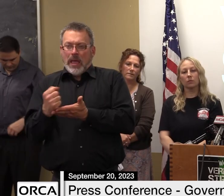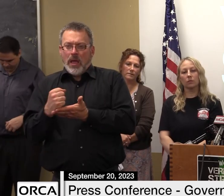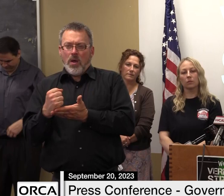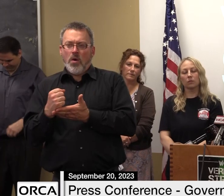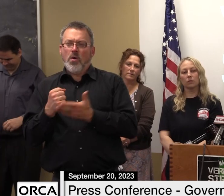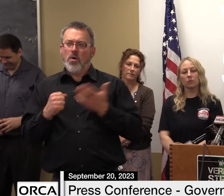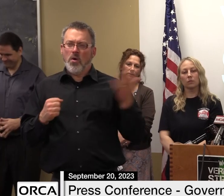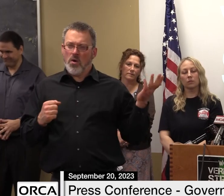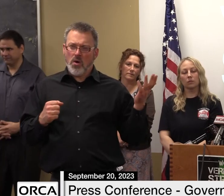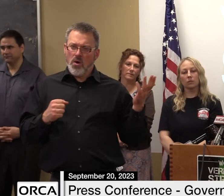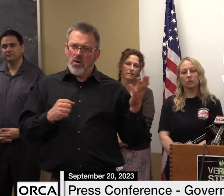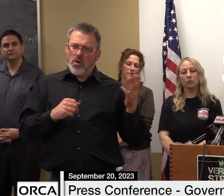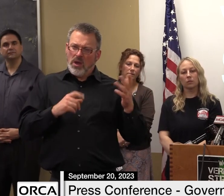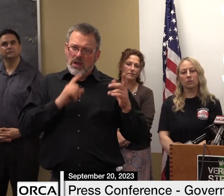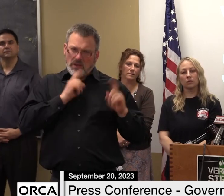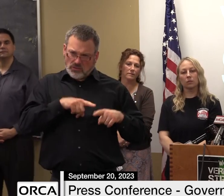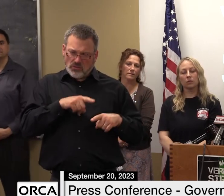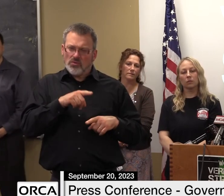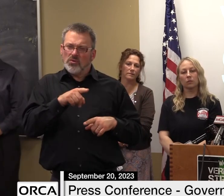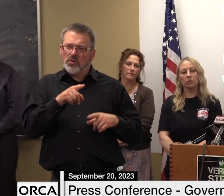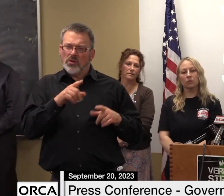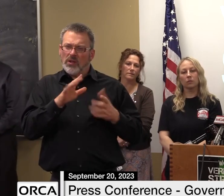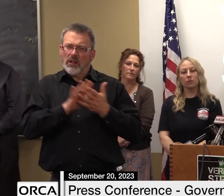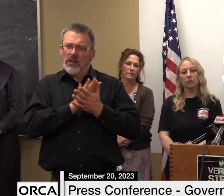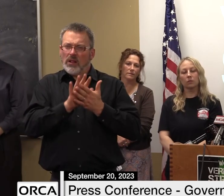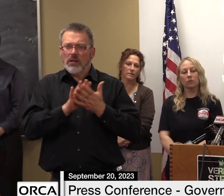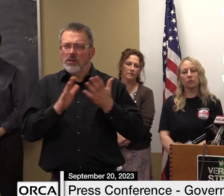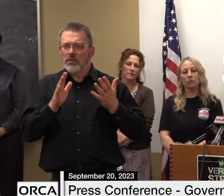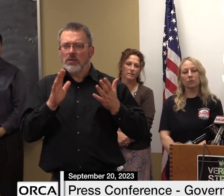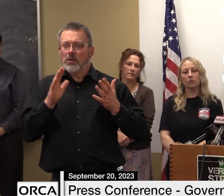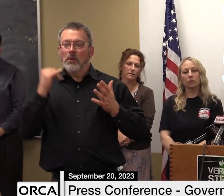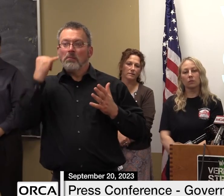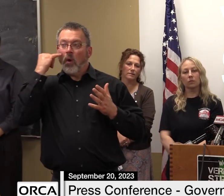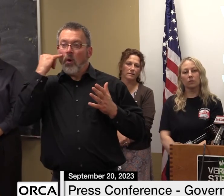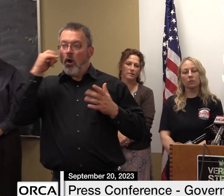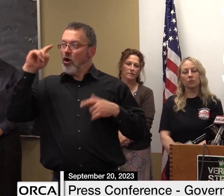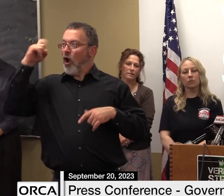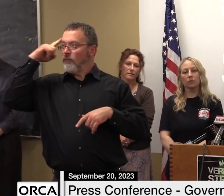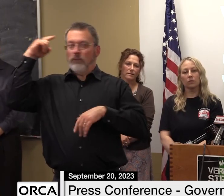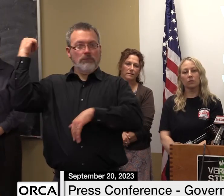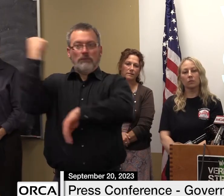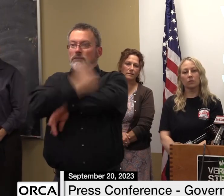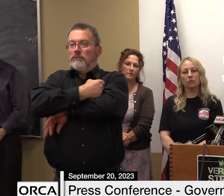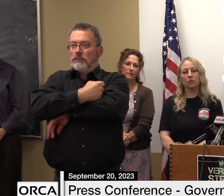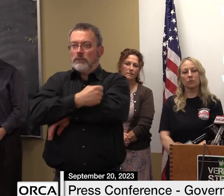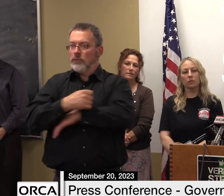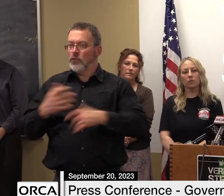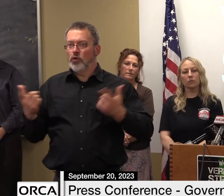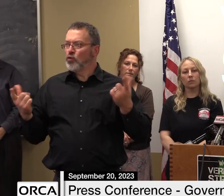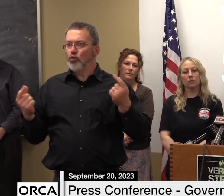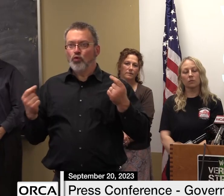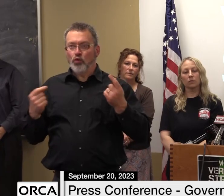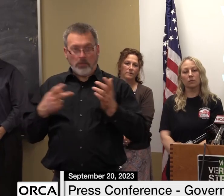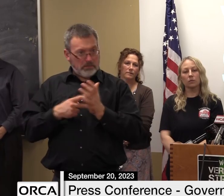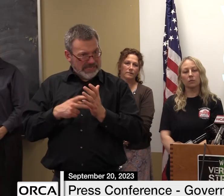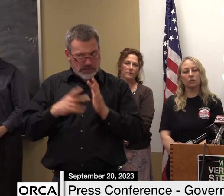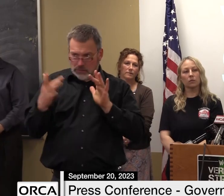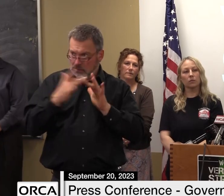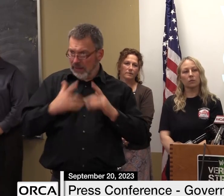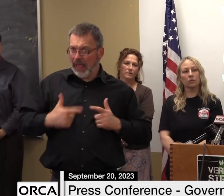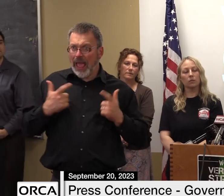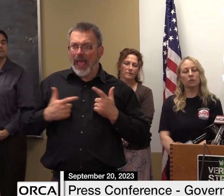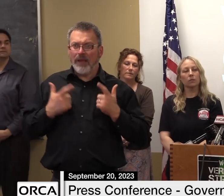did you answer specifically what happens, you know, if there's a government shutdown? Can you guys, you know, still pick up the phone if someone is applying for individual assistance?